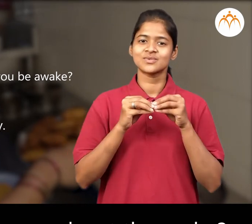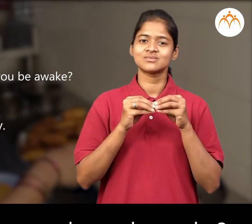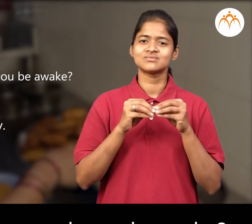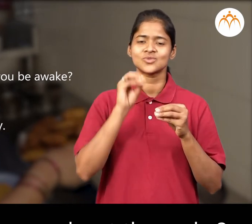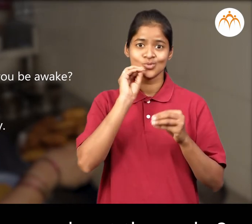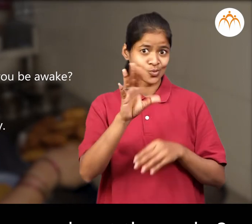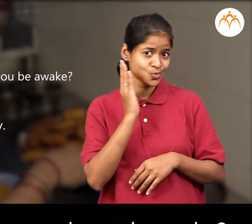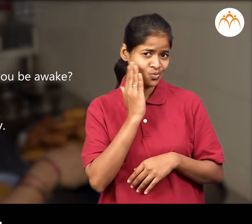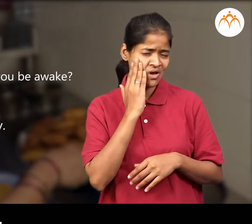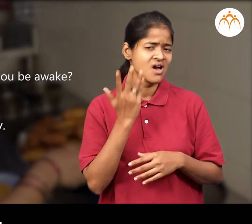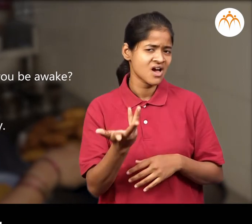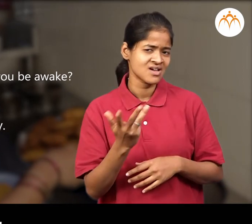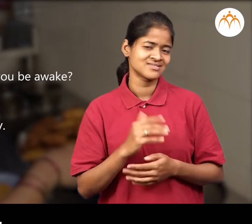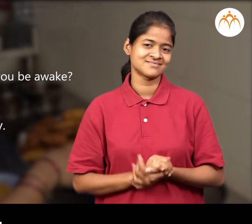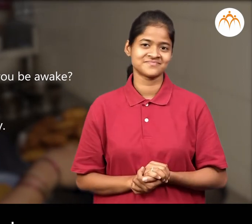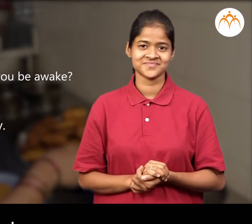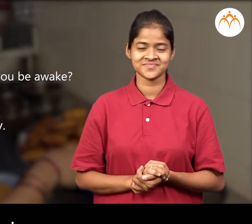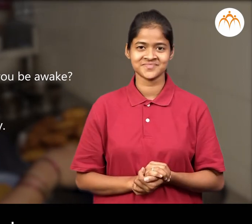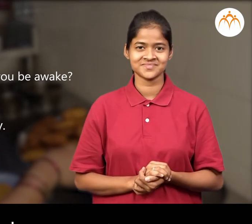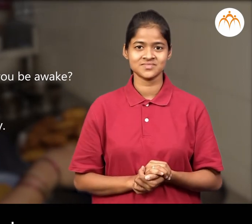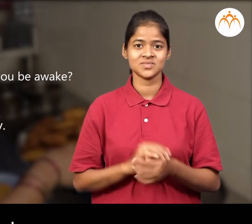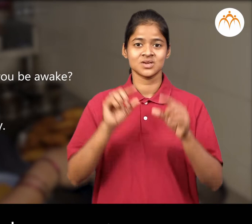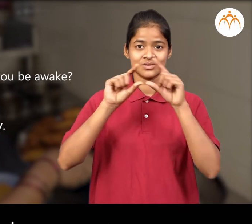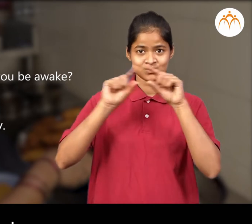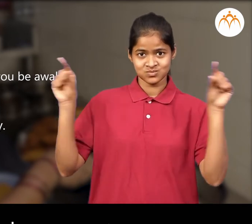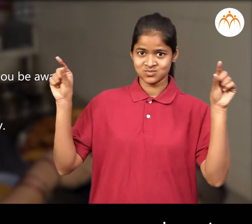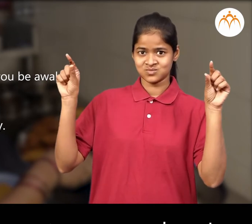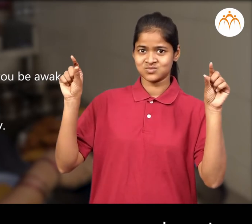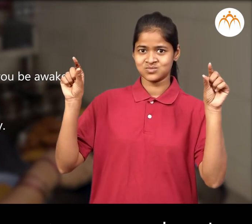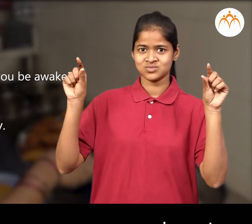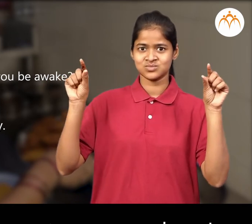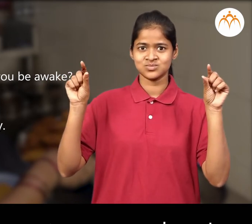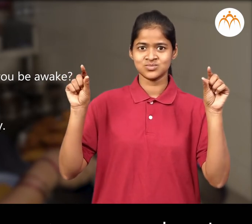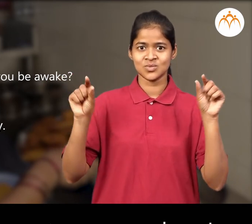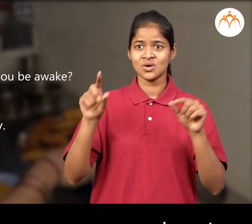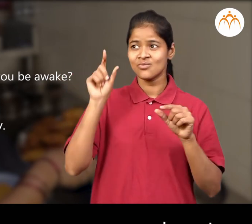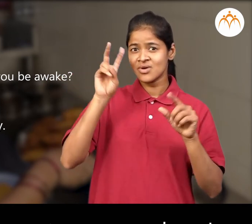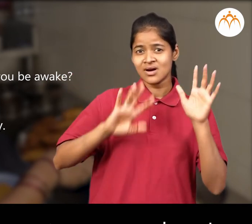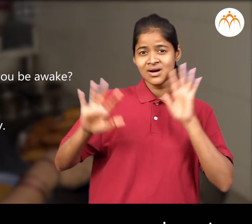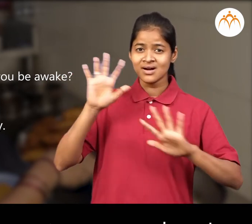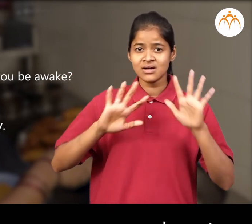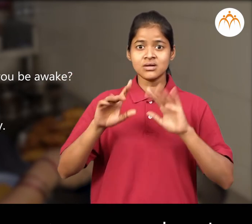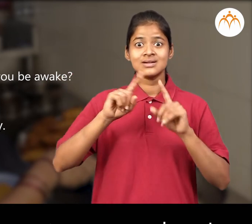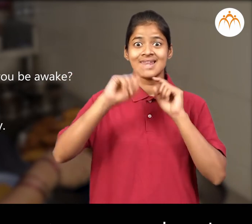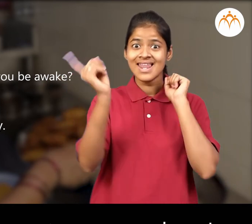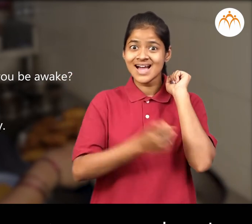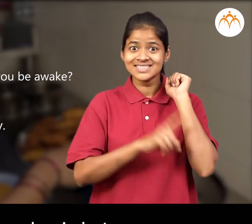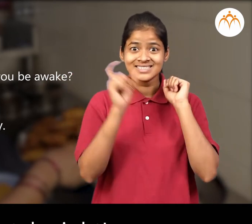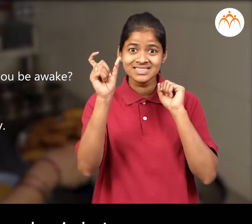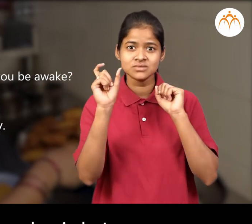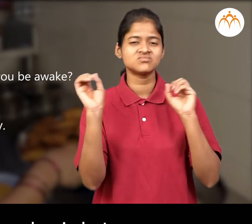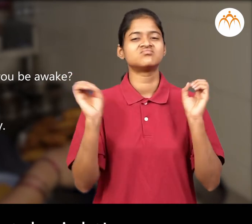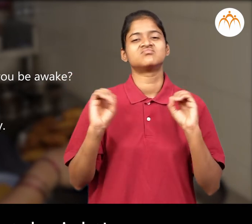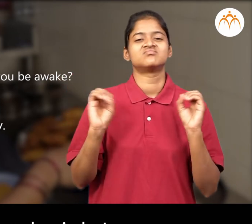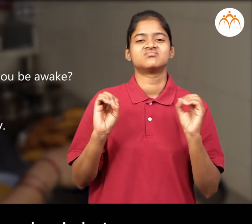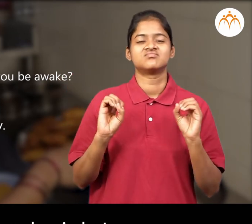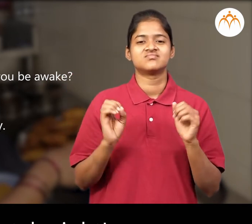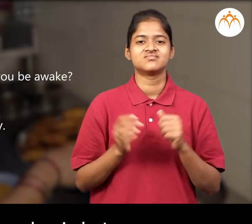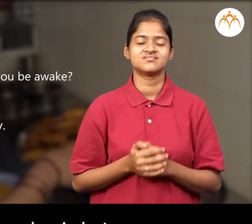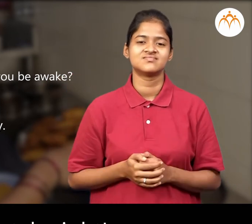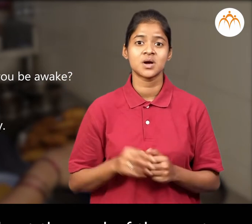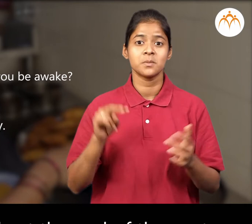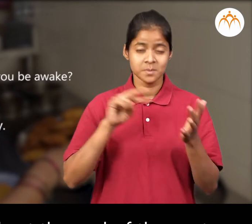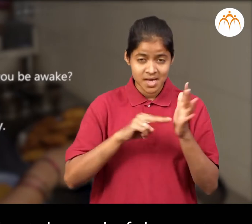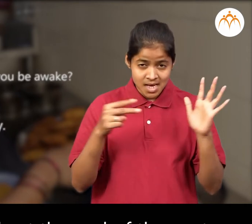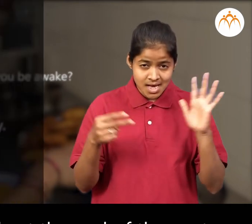say about the verbs? Oh yes. The verbs are not at the end of the sentence? Absolutely right.